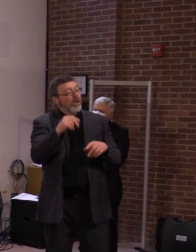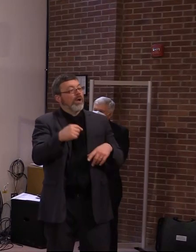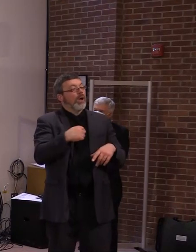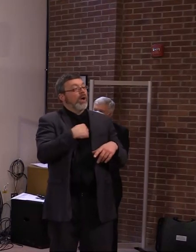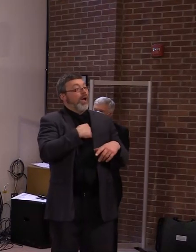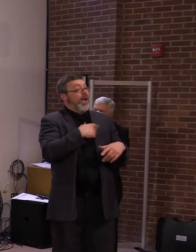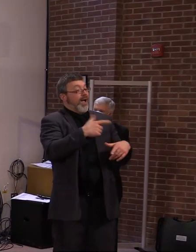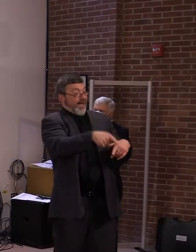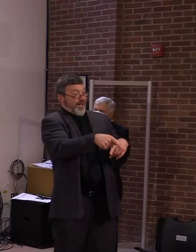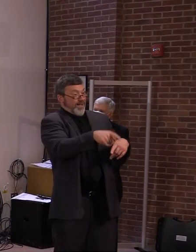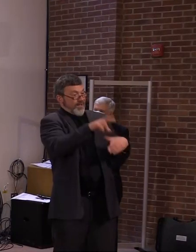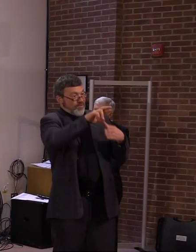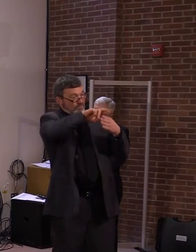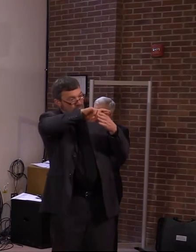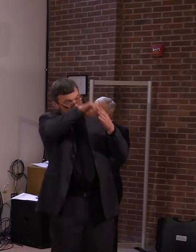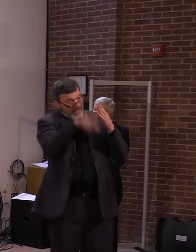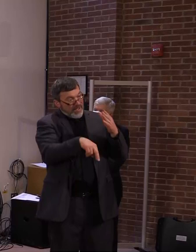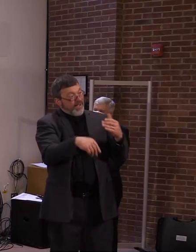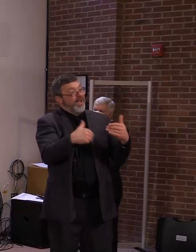strain there.